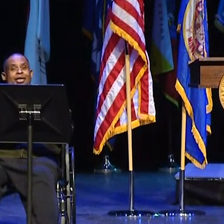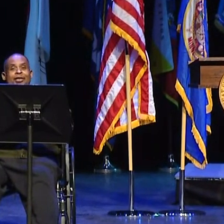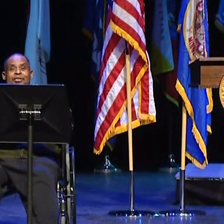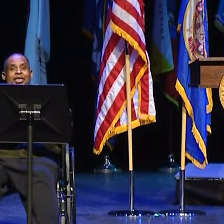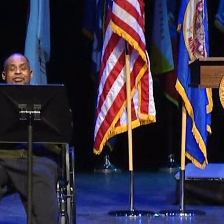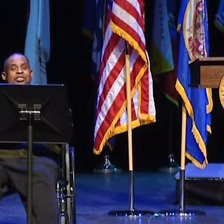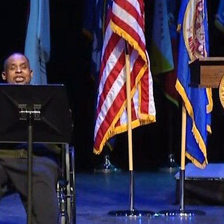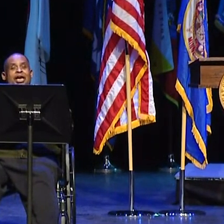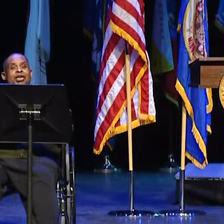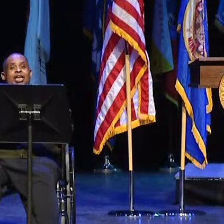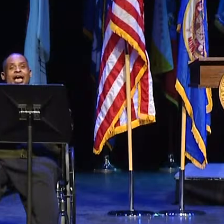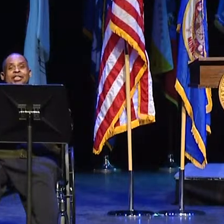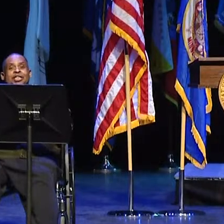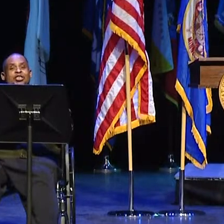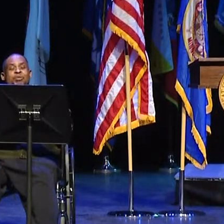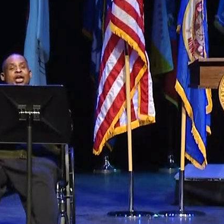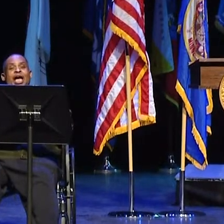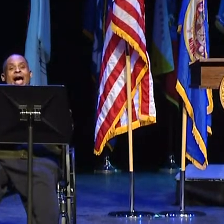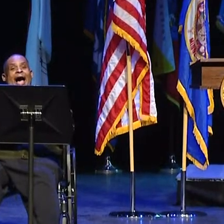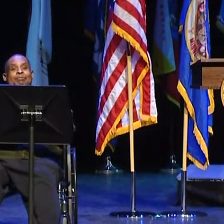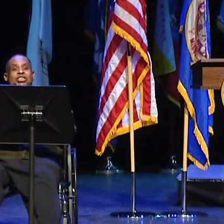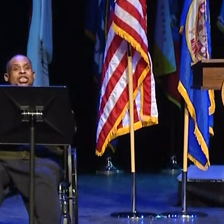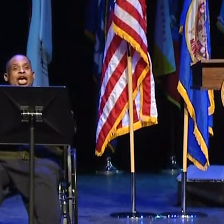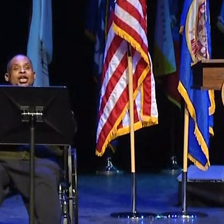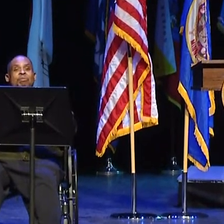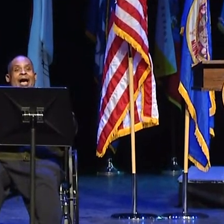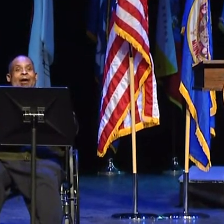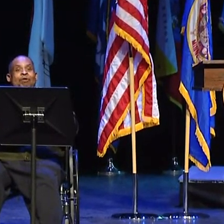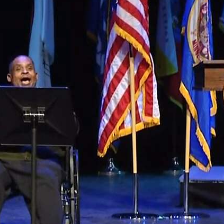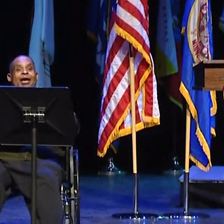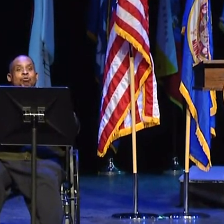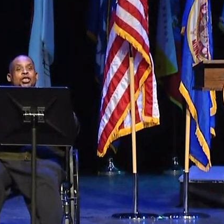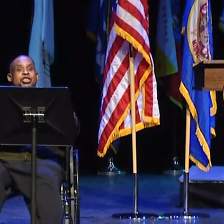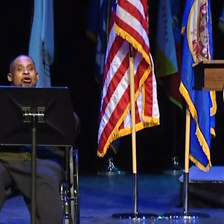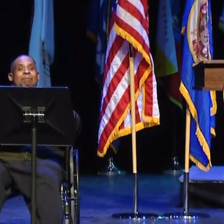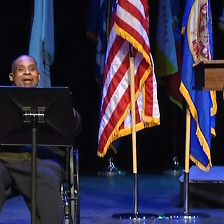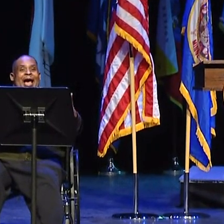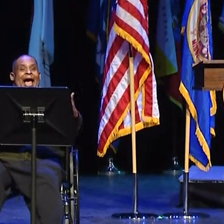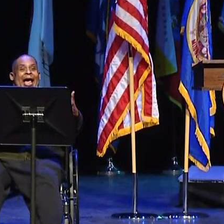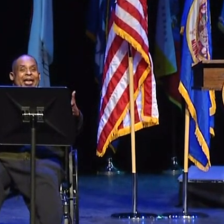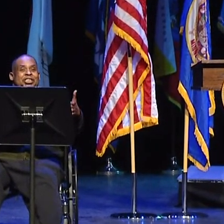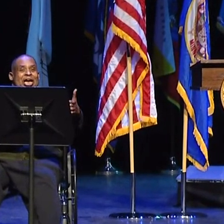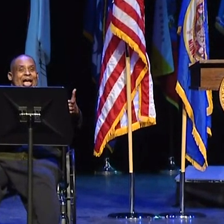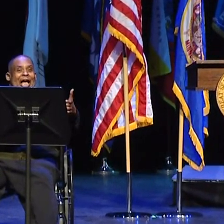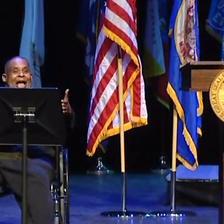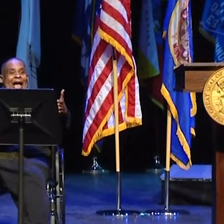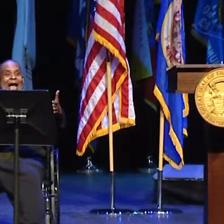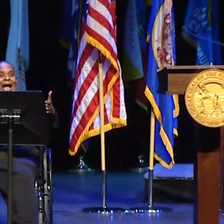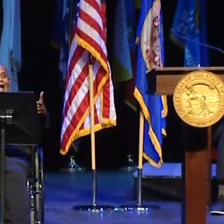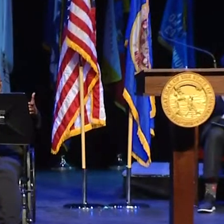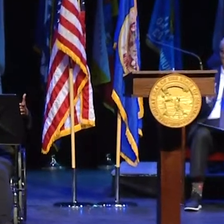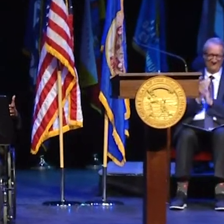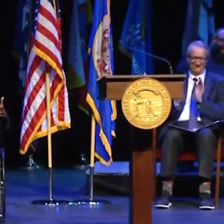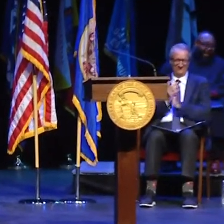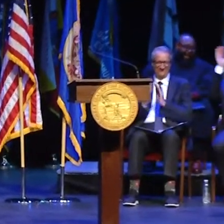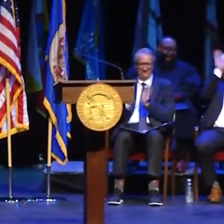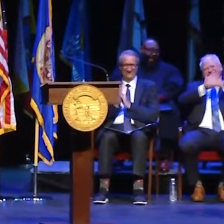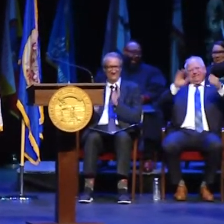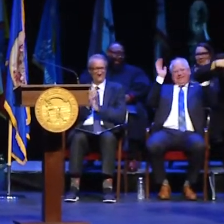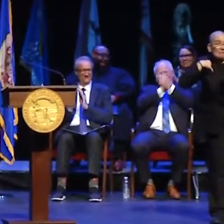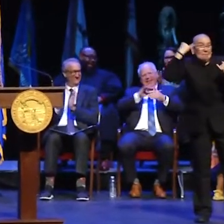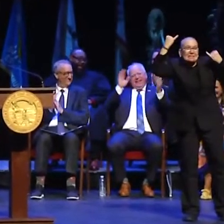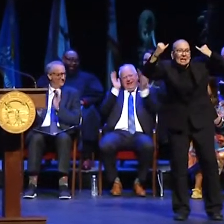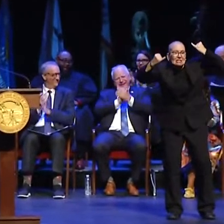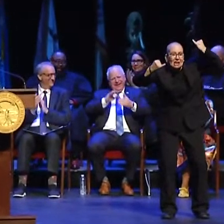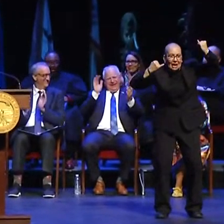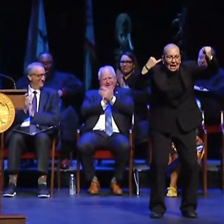John Lennon didn't say it like this, but I'm saying it my way. Would you imagine?